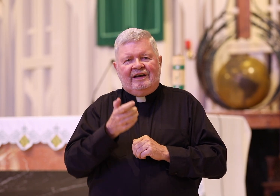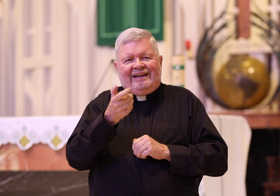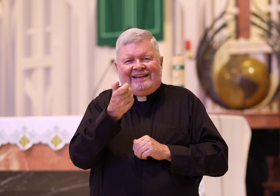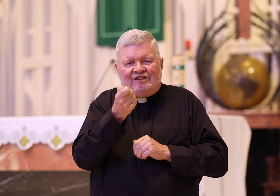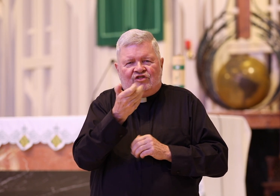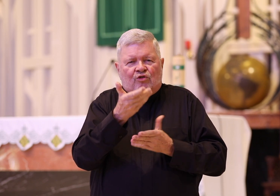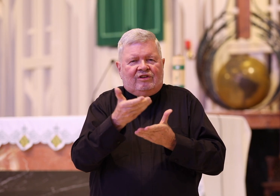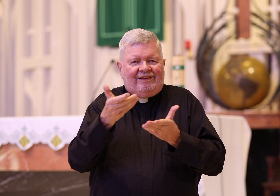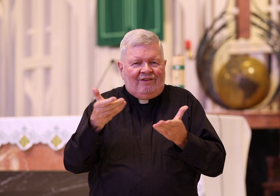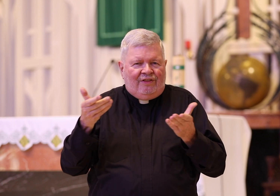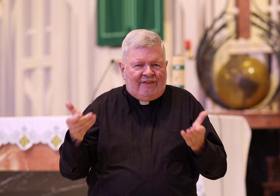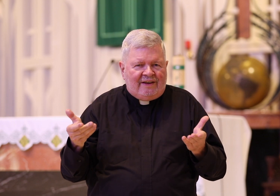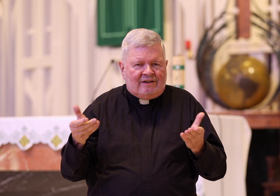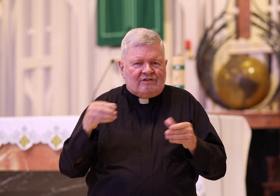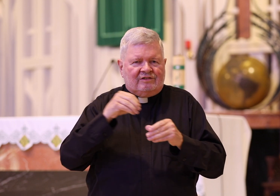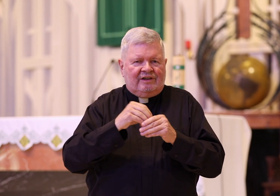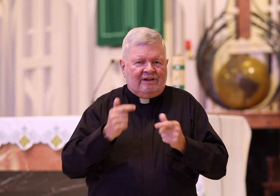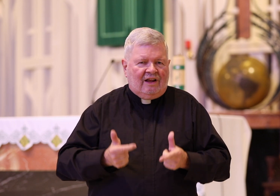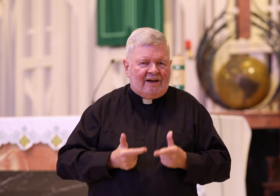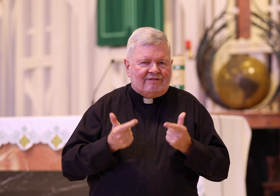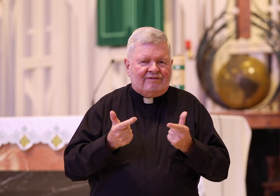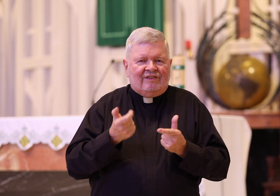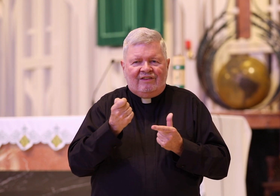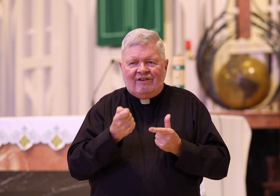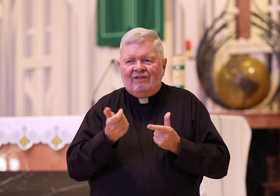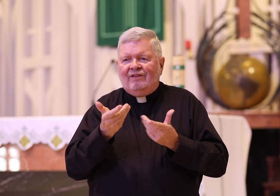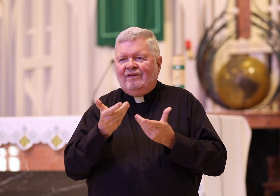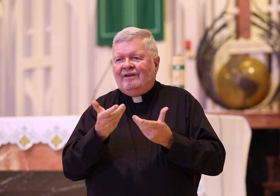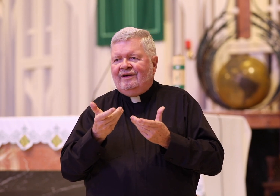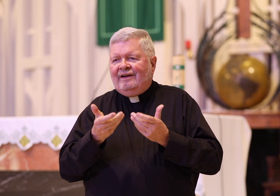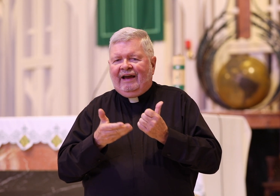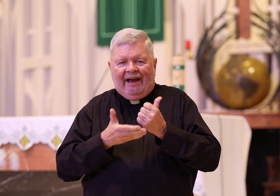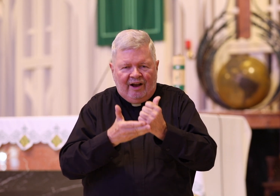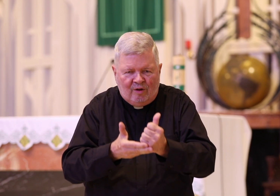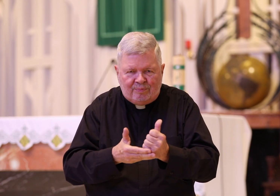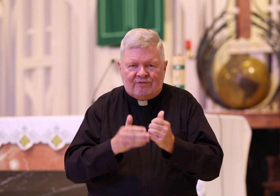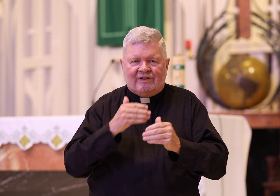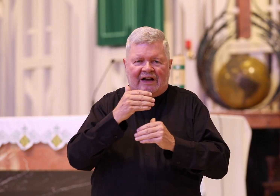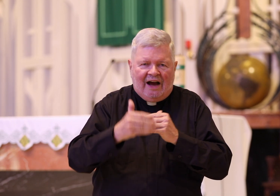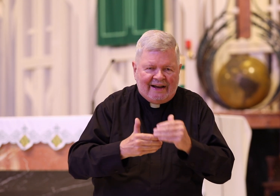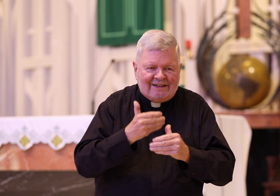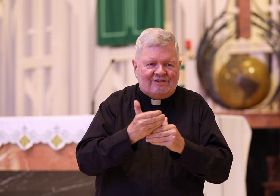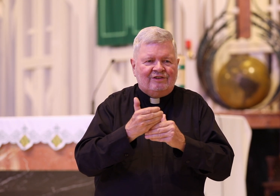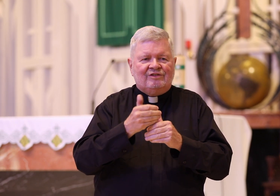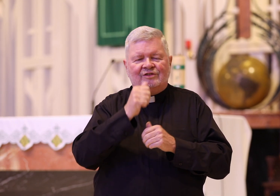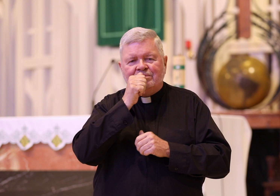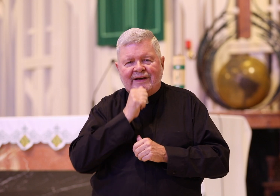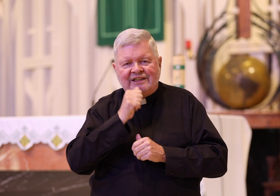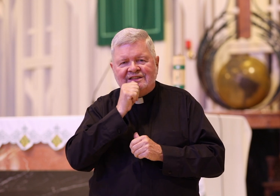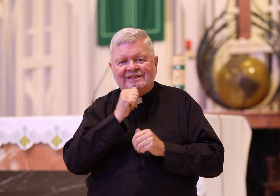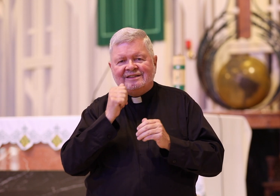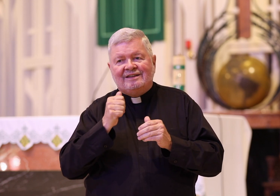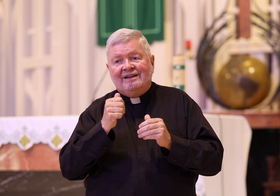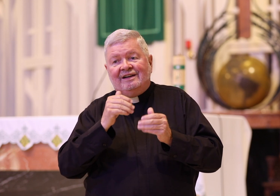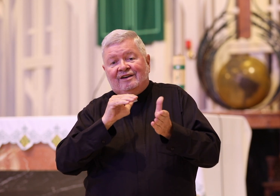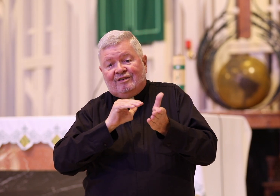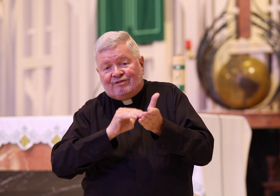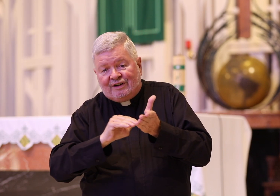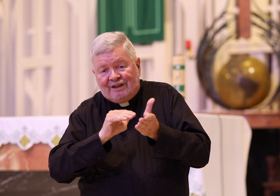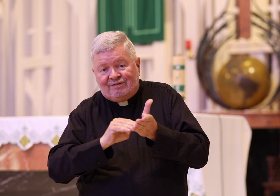It is those little things in life, the little helps and kindnesses and patience and